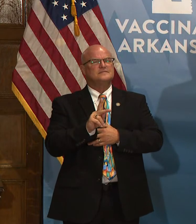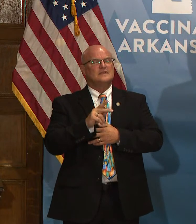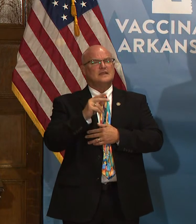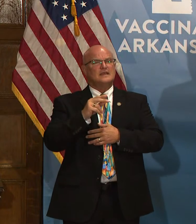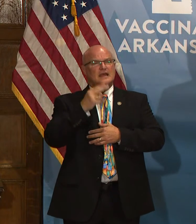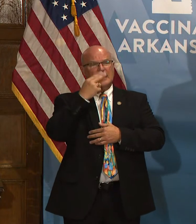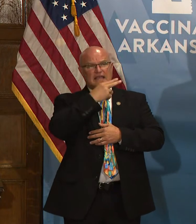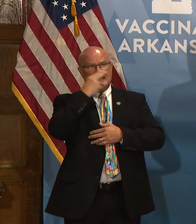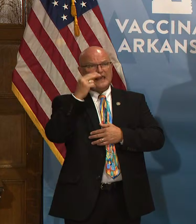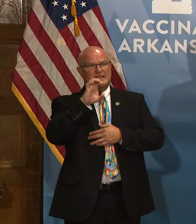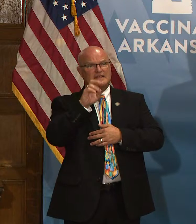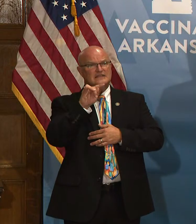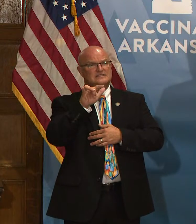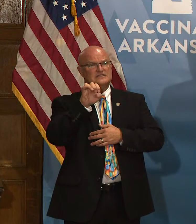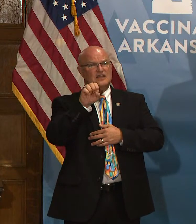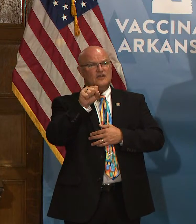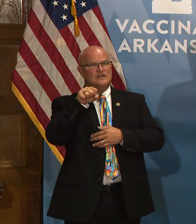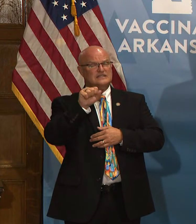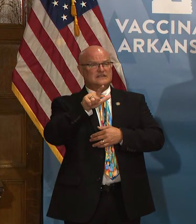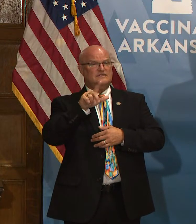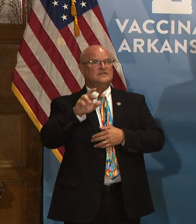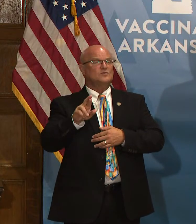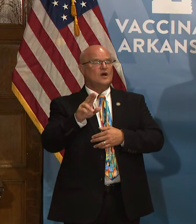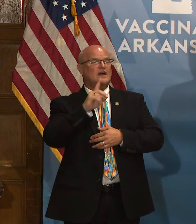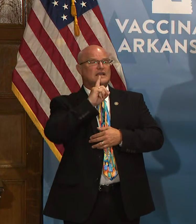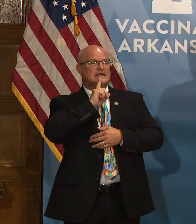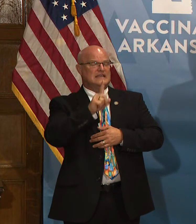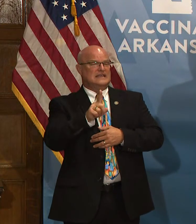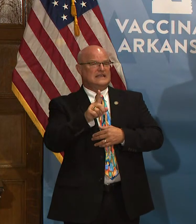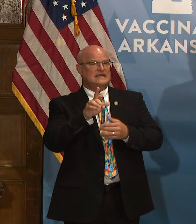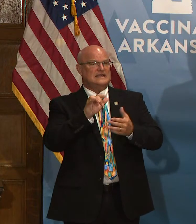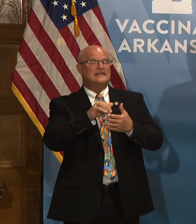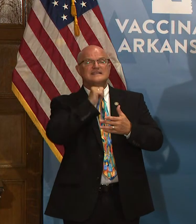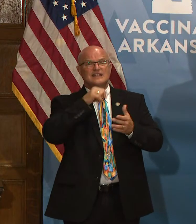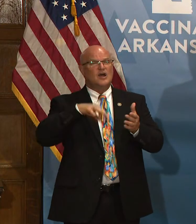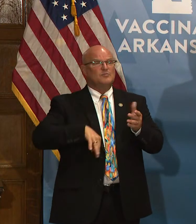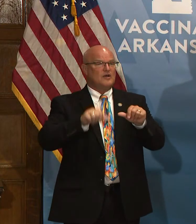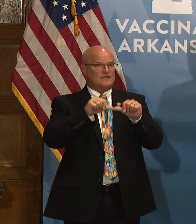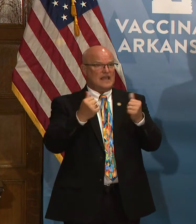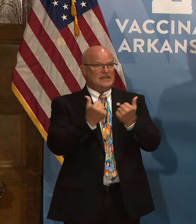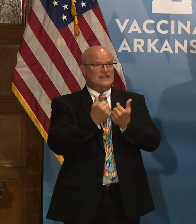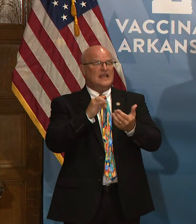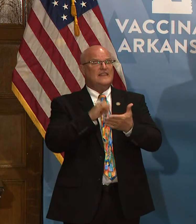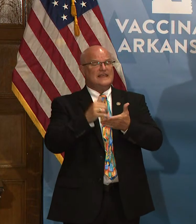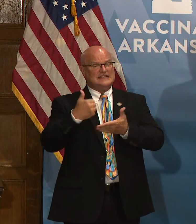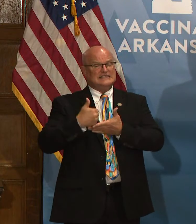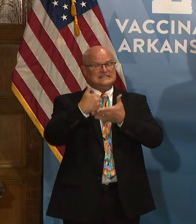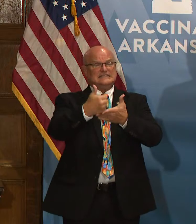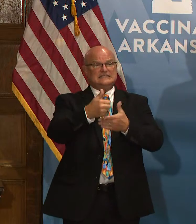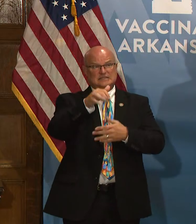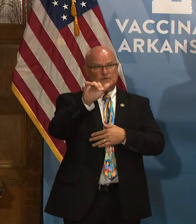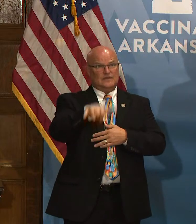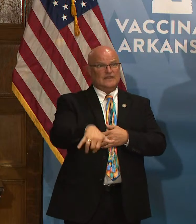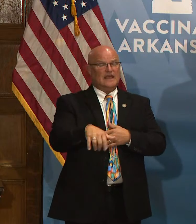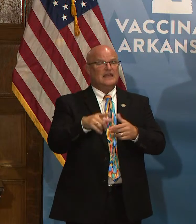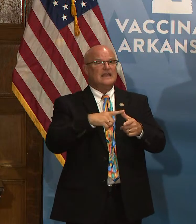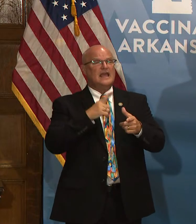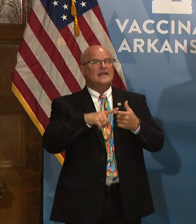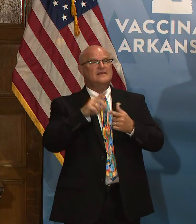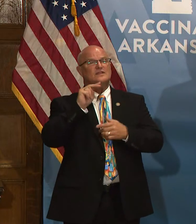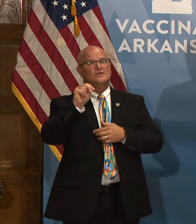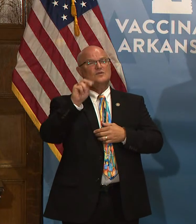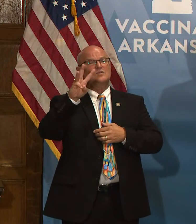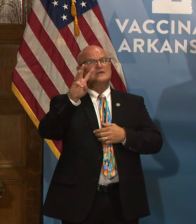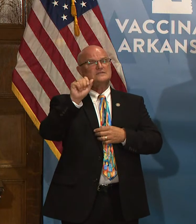Catholic Charities of Little Rock is the nonprofit agencies that are assisting in that, and then in